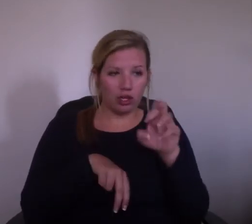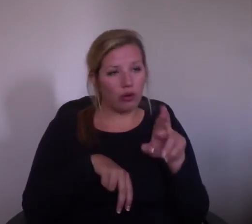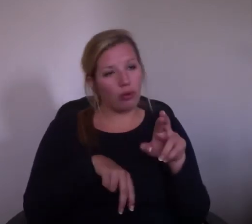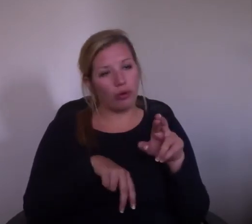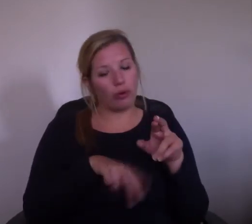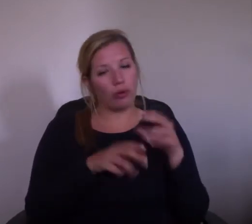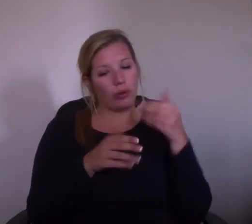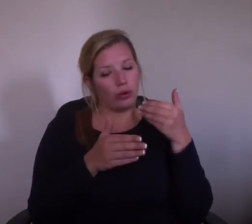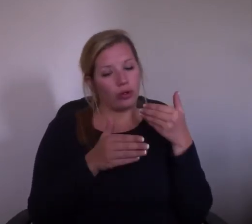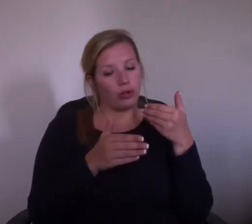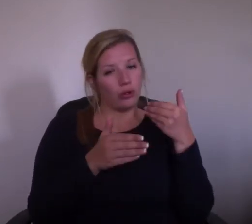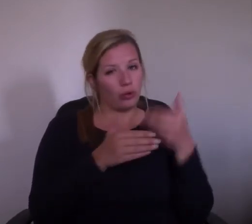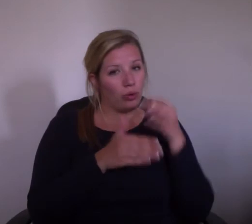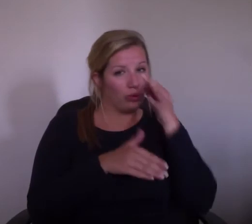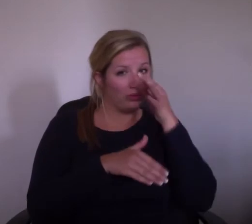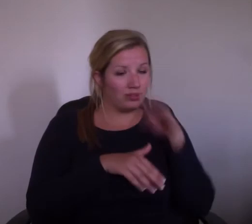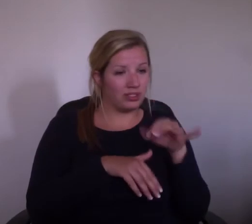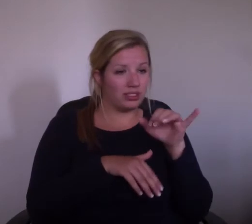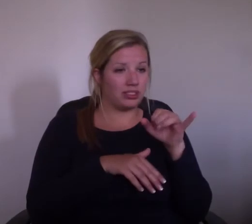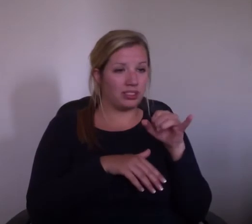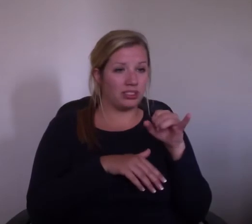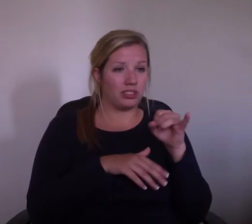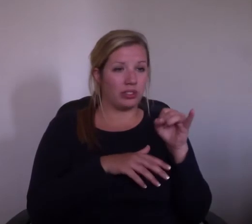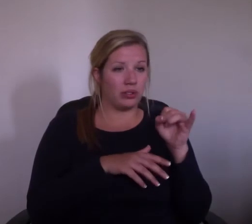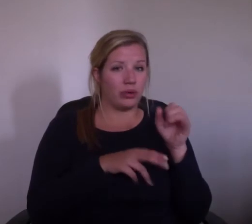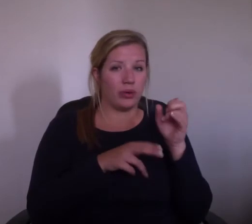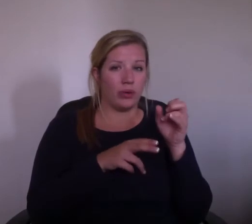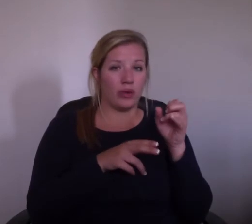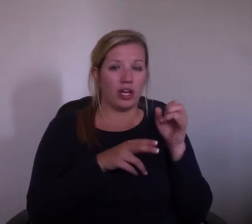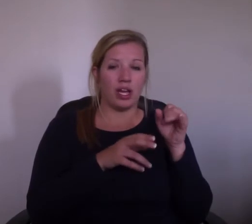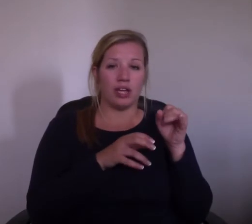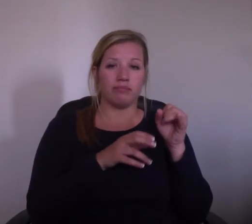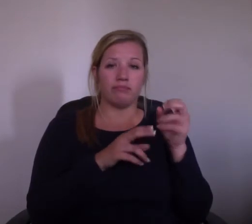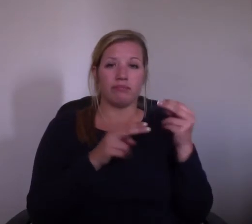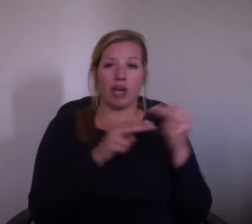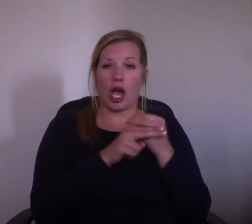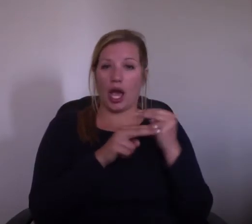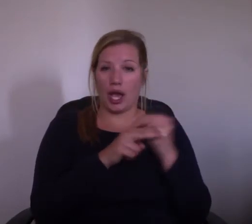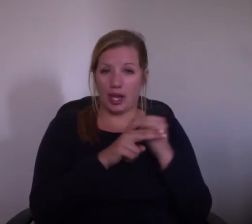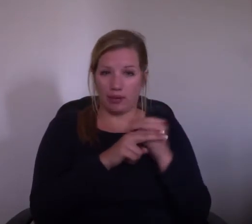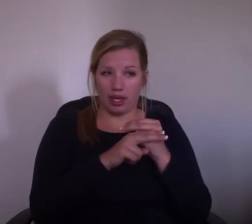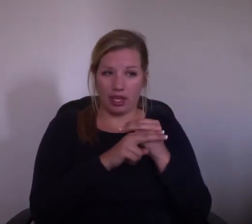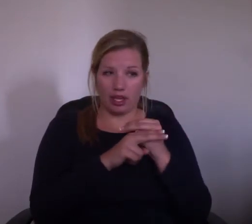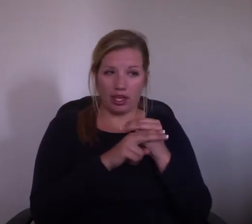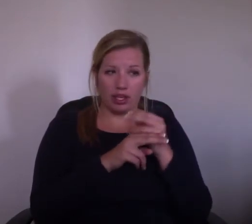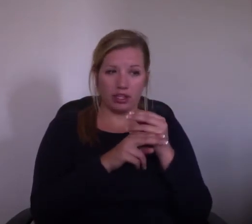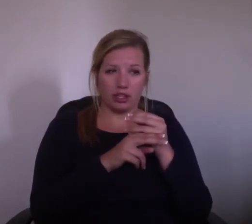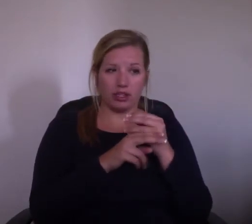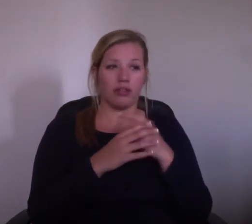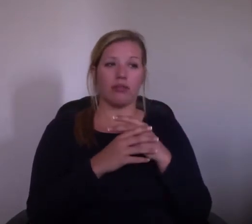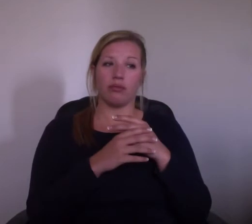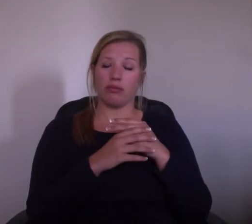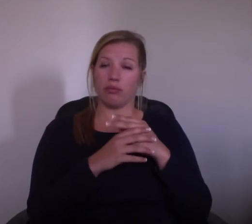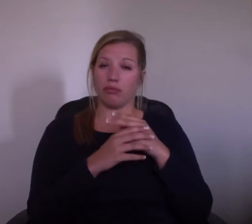interstate? And on the interstate, are they transporting hazardous materials? Be aware of these kinds